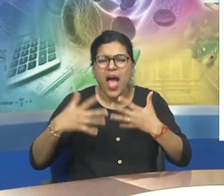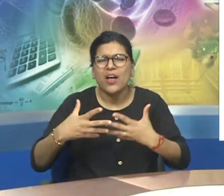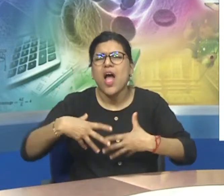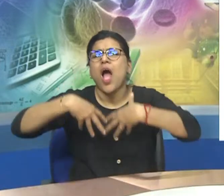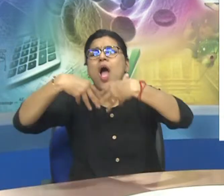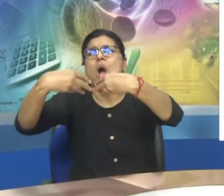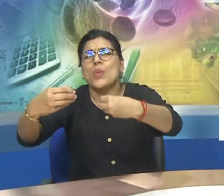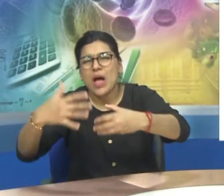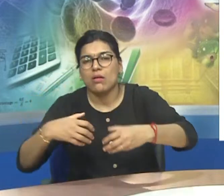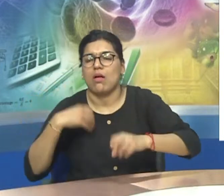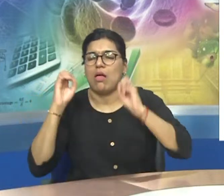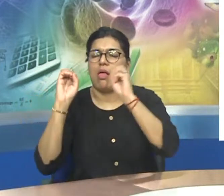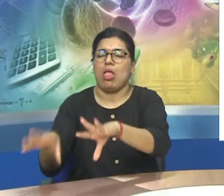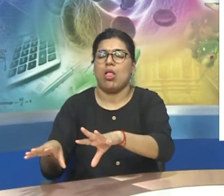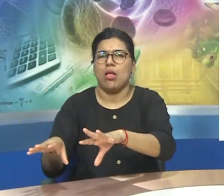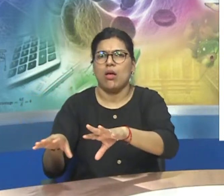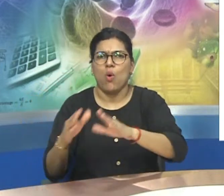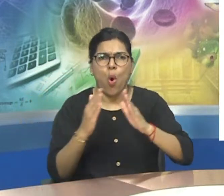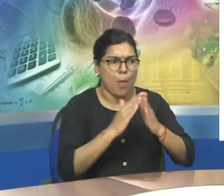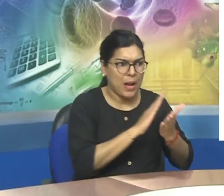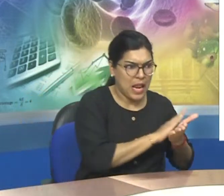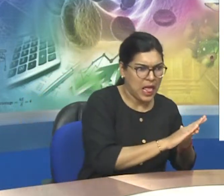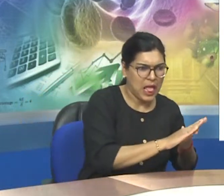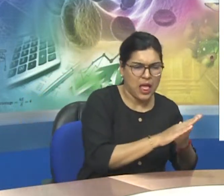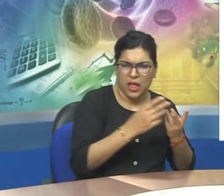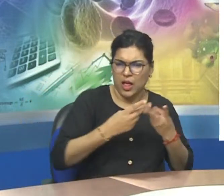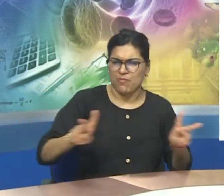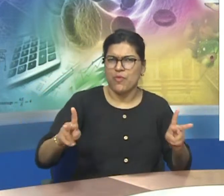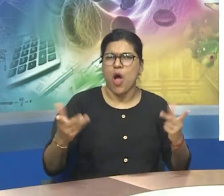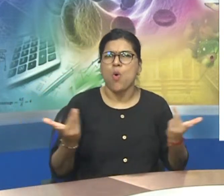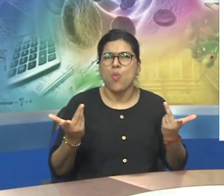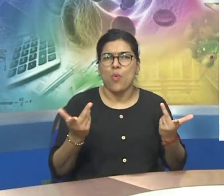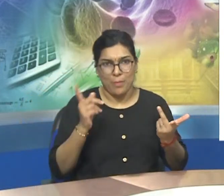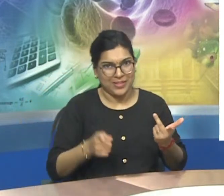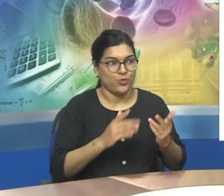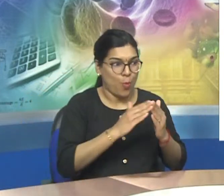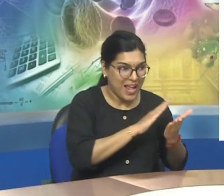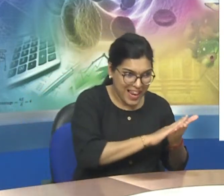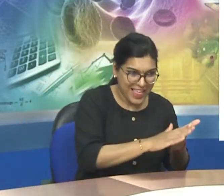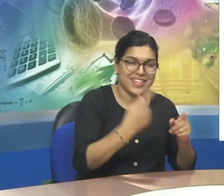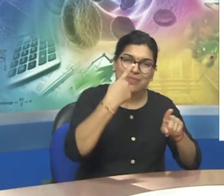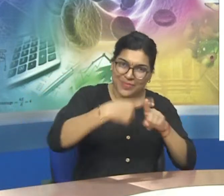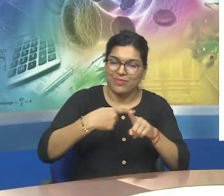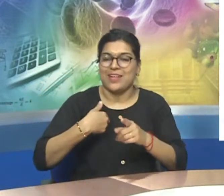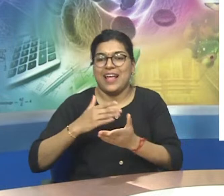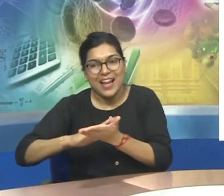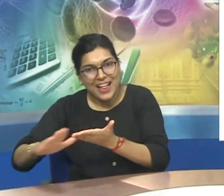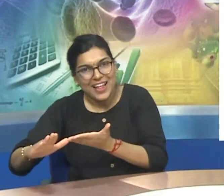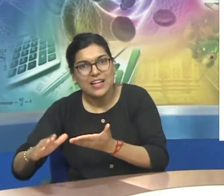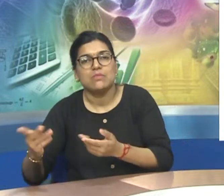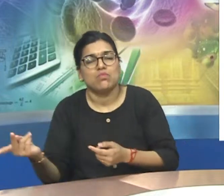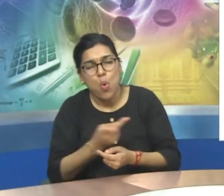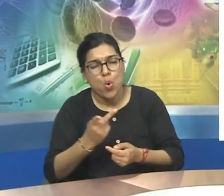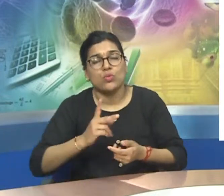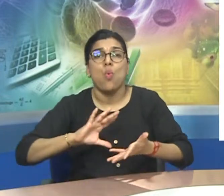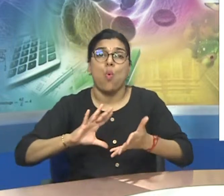is explaining that decision in making our world a safe and healthy place